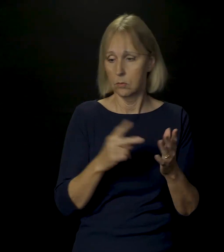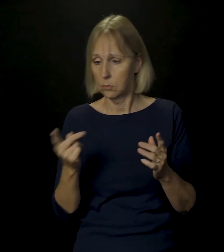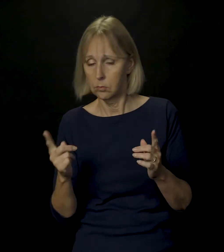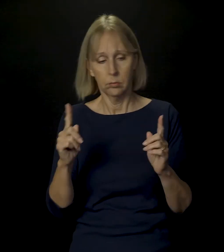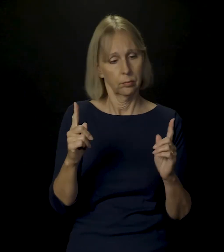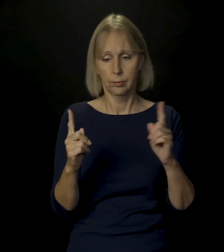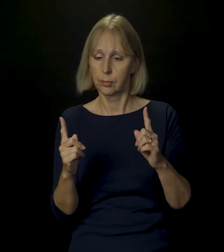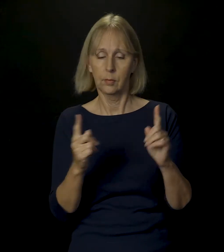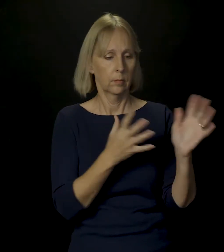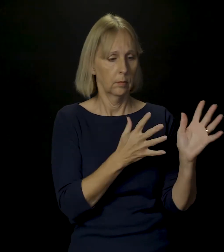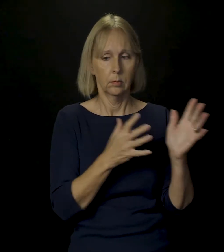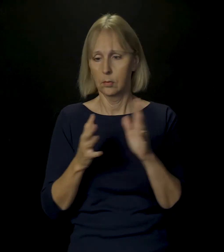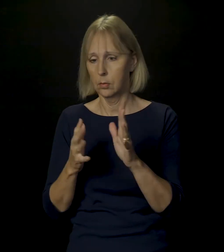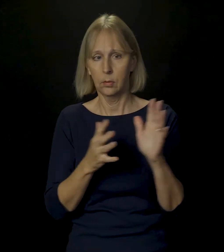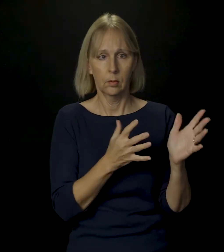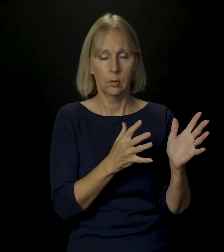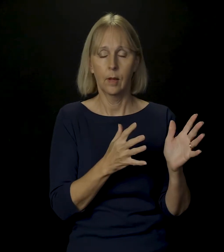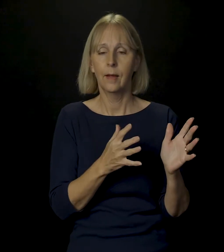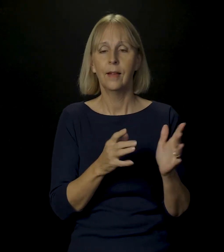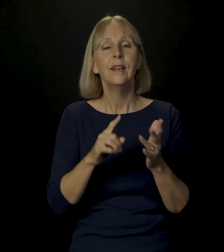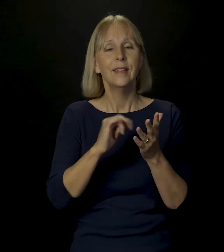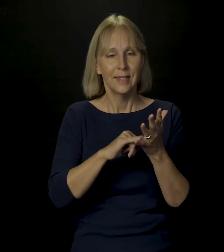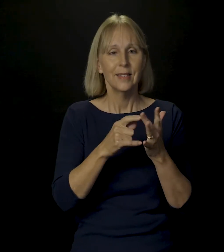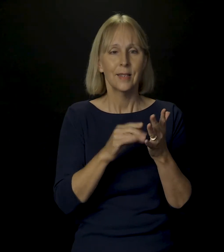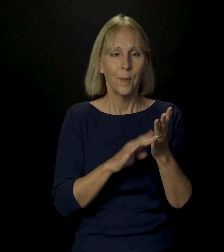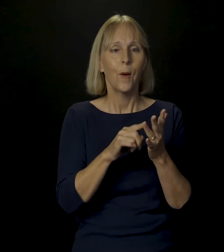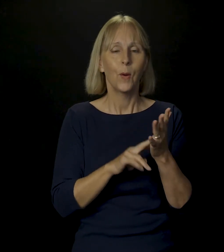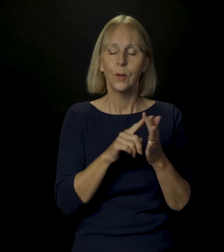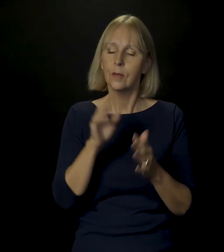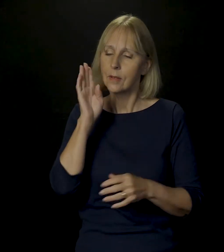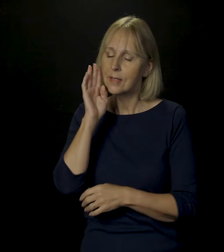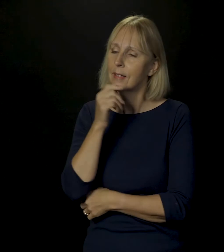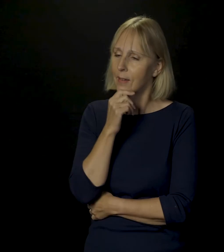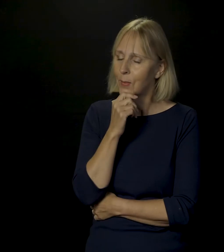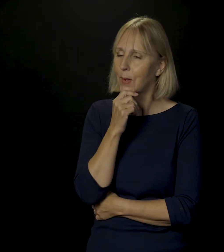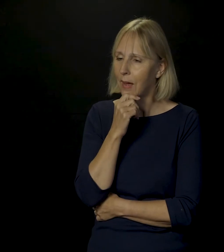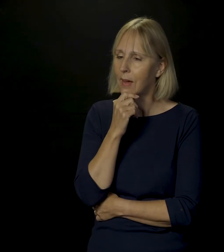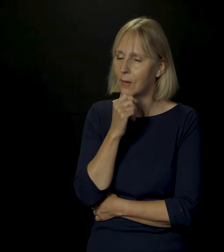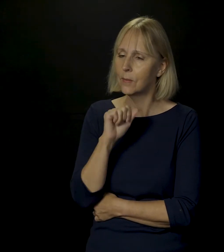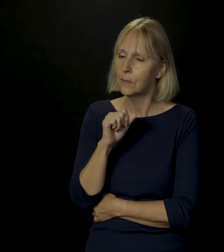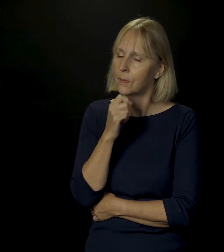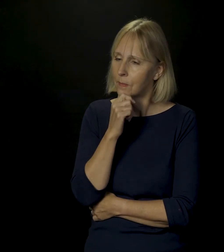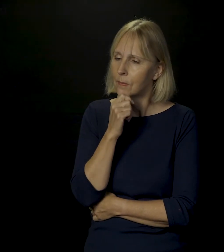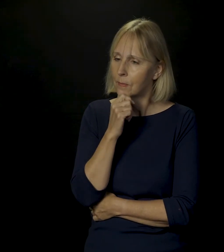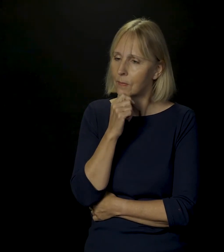Chatted each week Simone did just that What we talked about She listened She chatted She provided that space